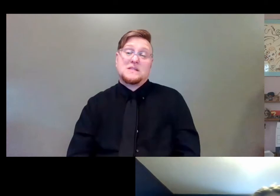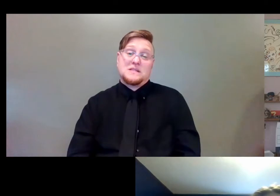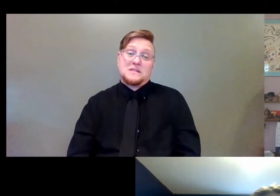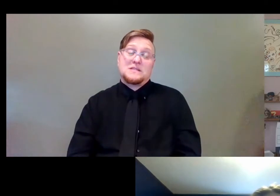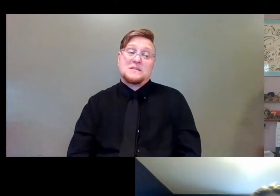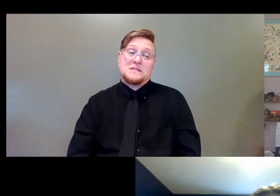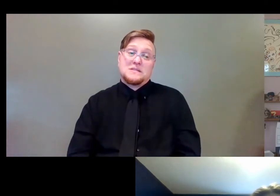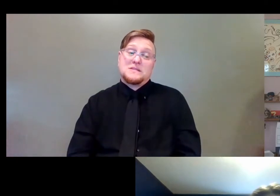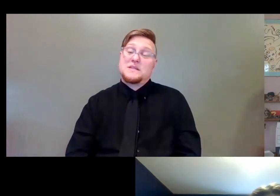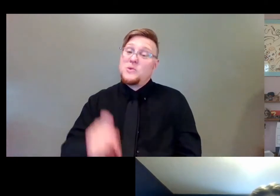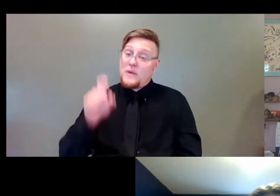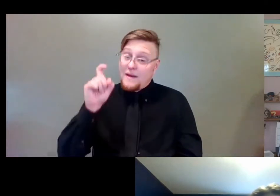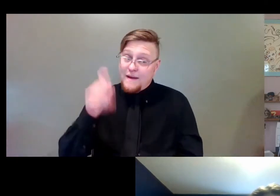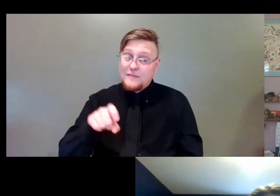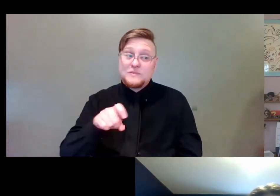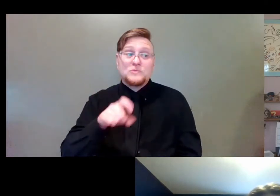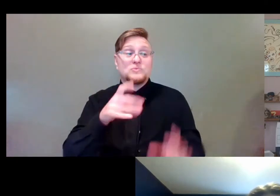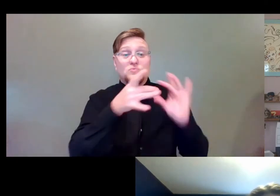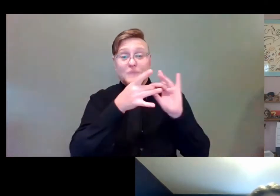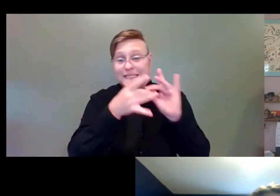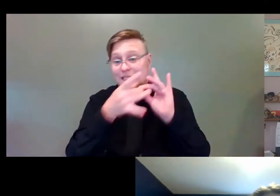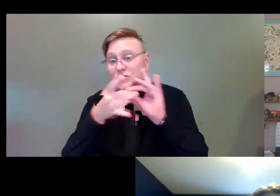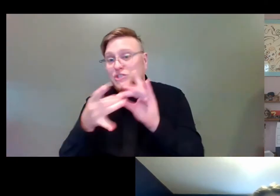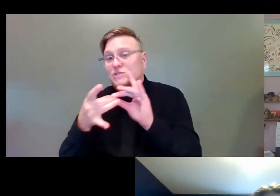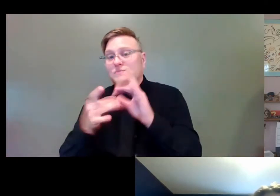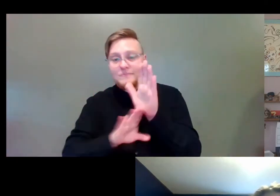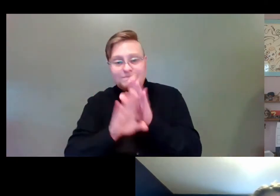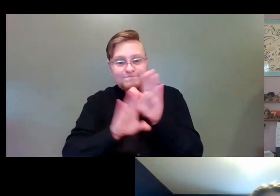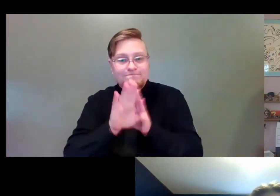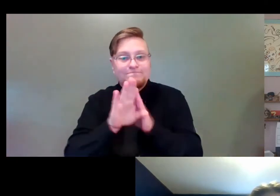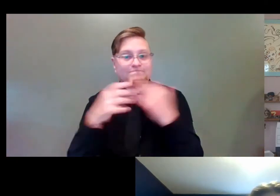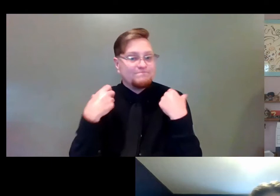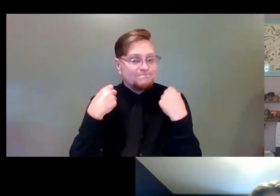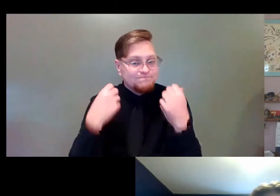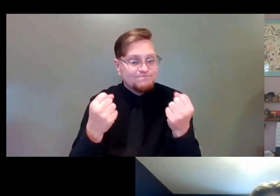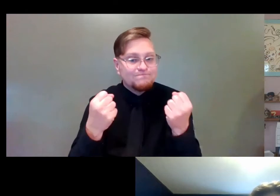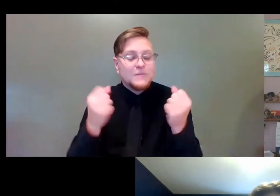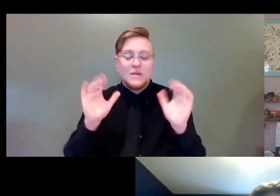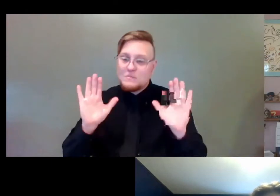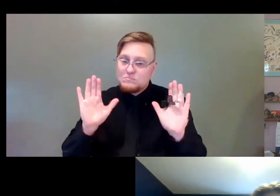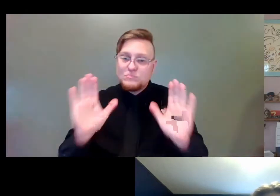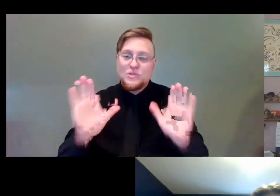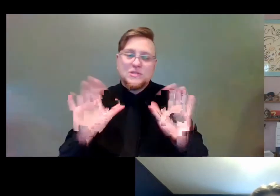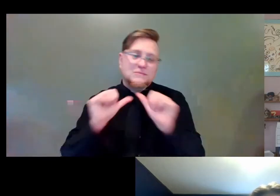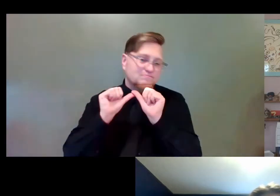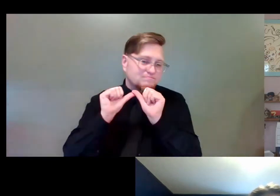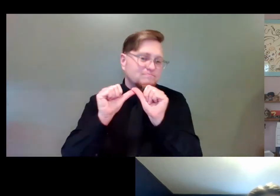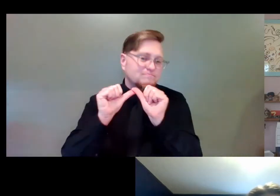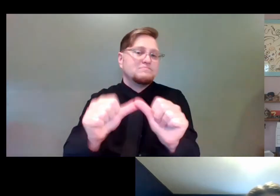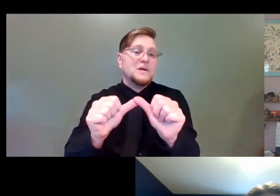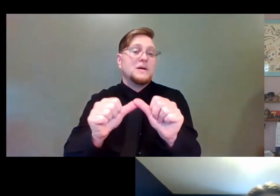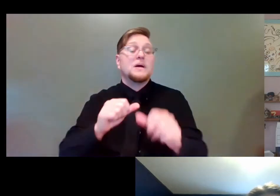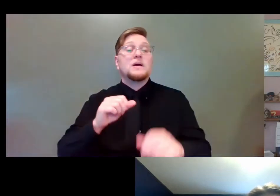build relationships with people you have trust, and you have to push and be incredibly persistent when people put